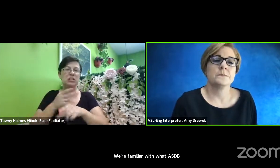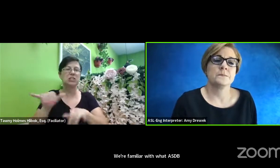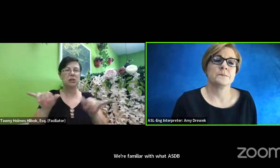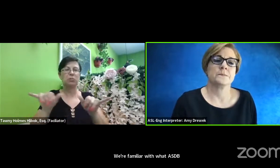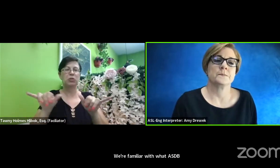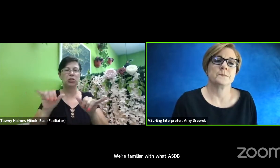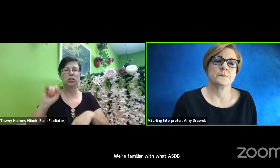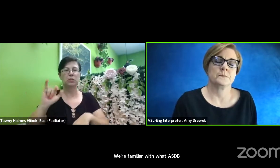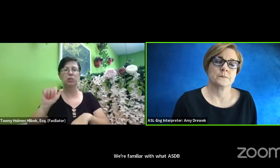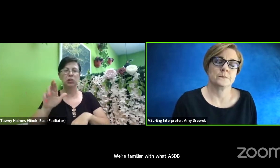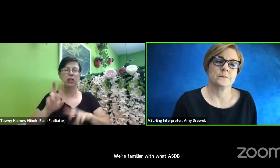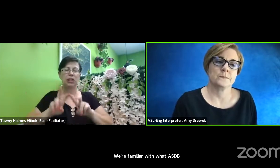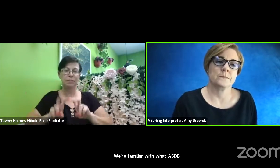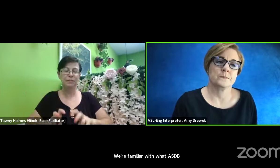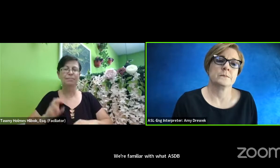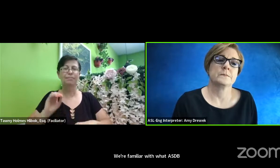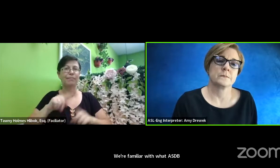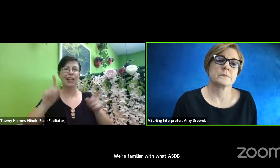assessments.